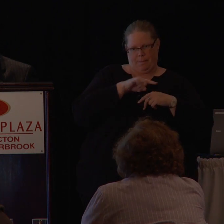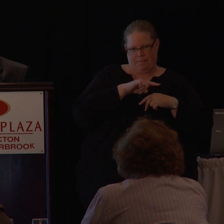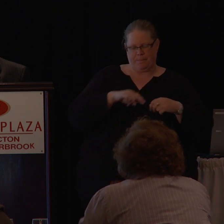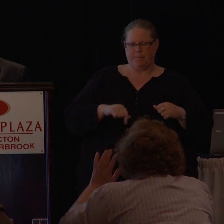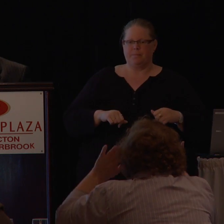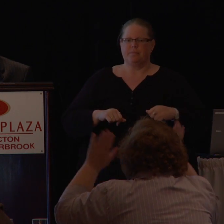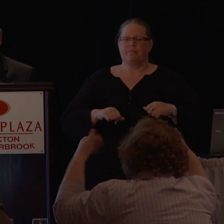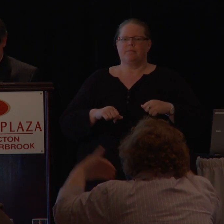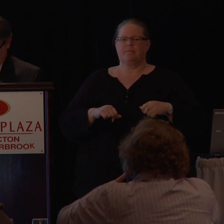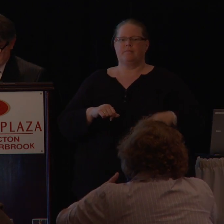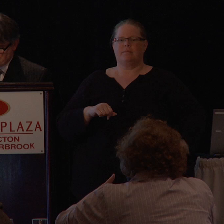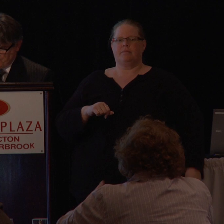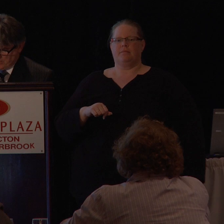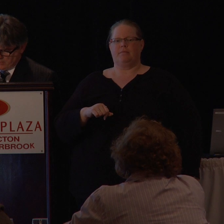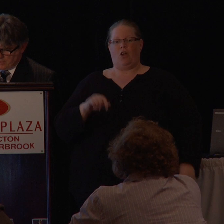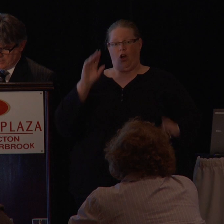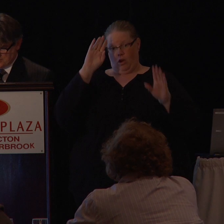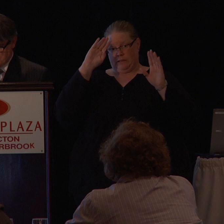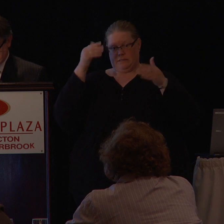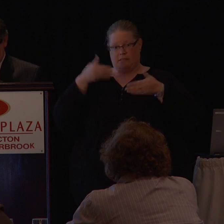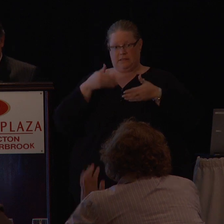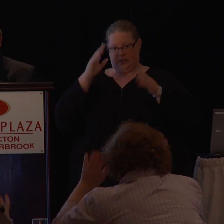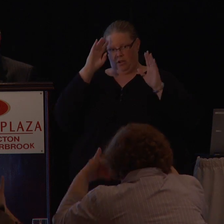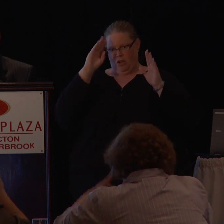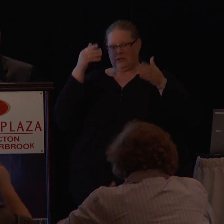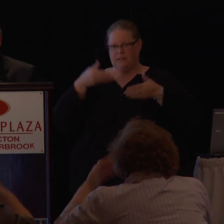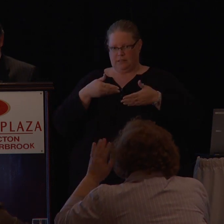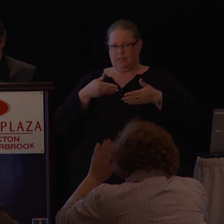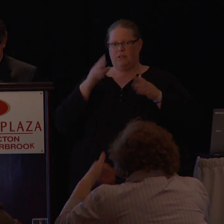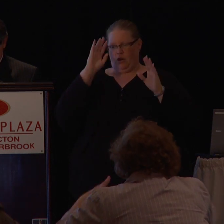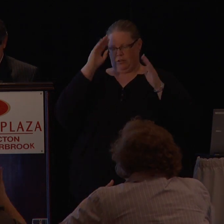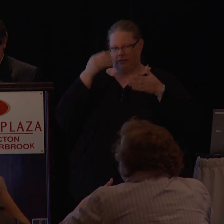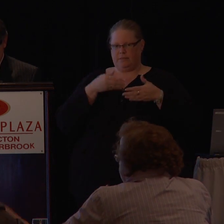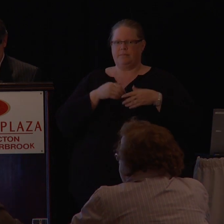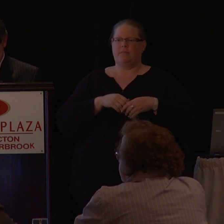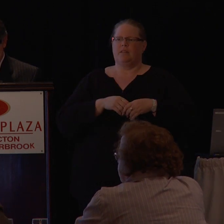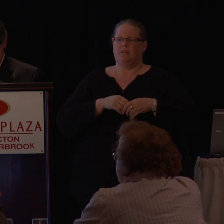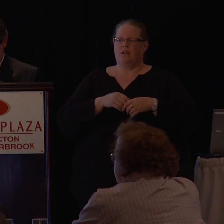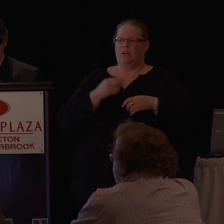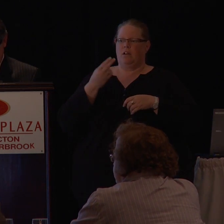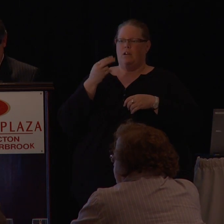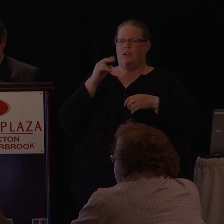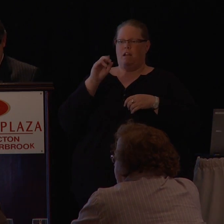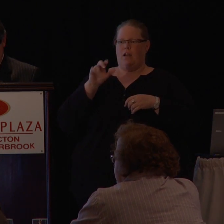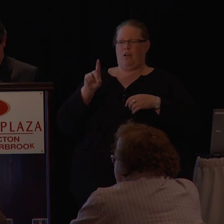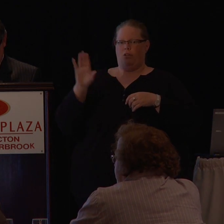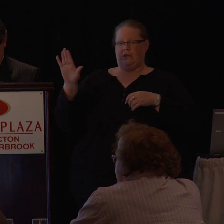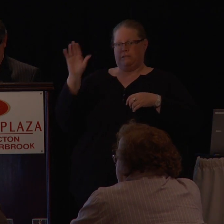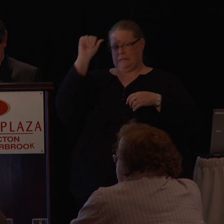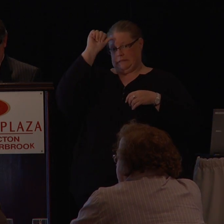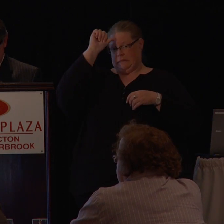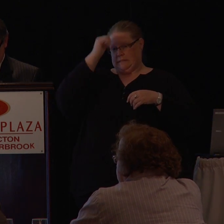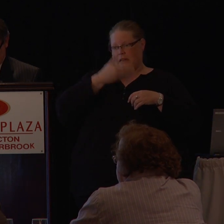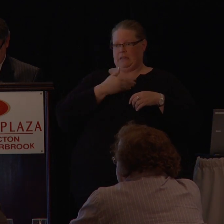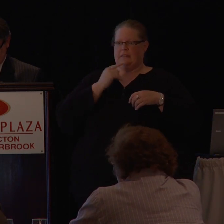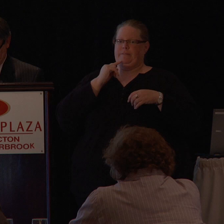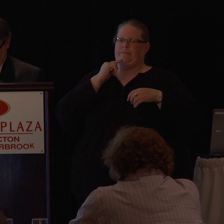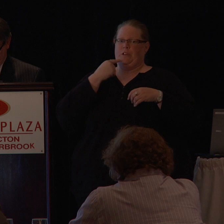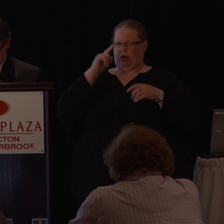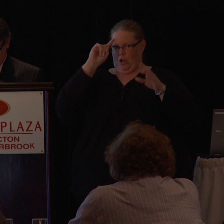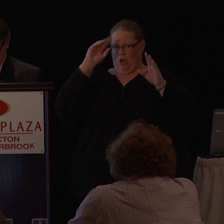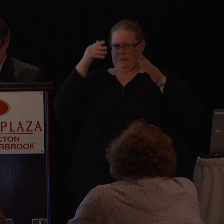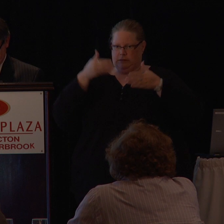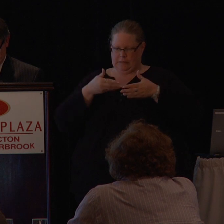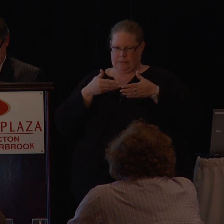Harold is the father of a severely autistic 16-year-old son who, with the cooperation of